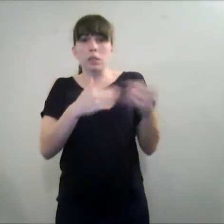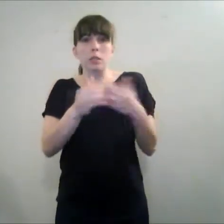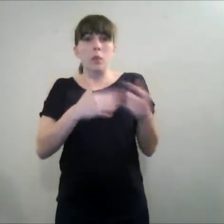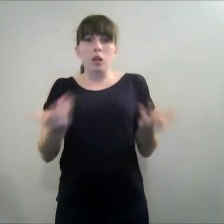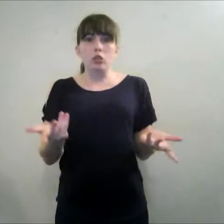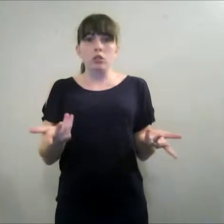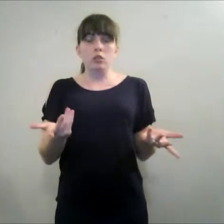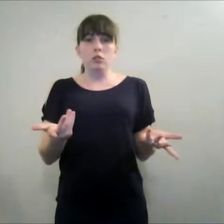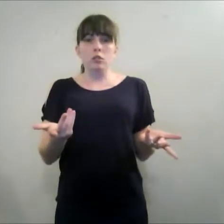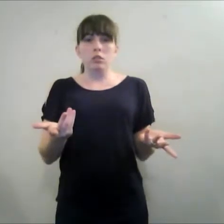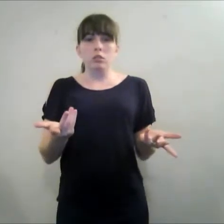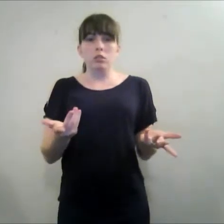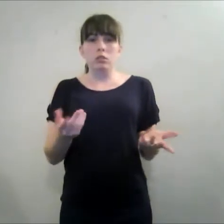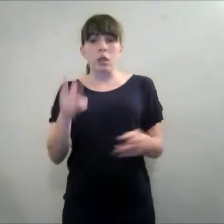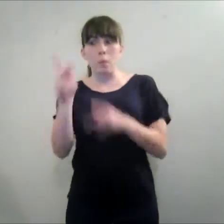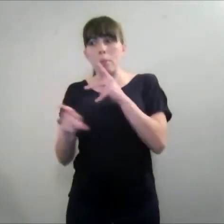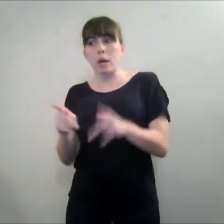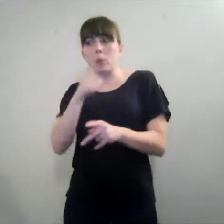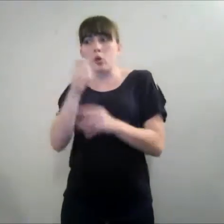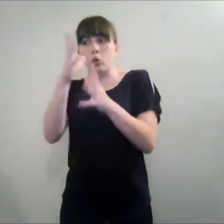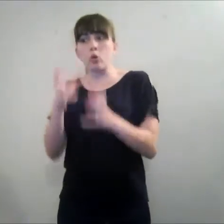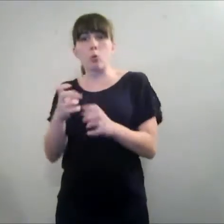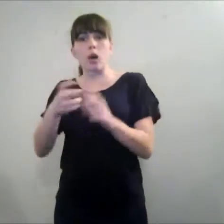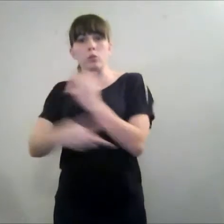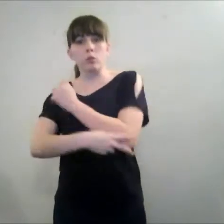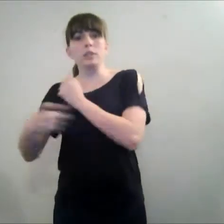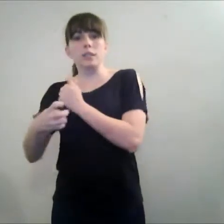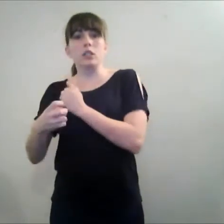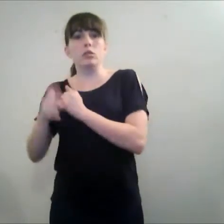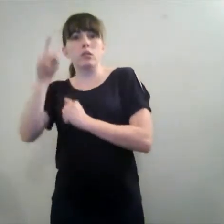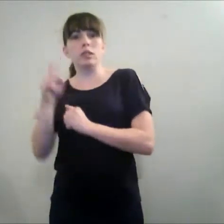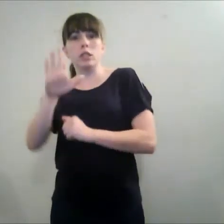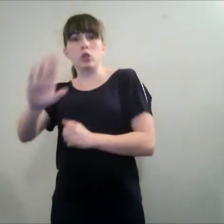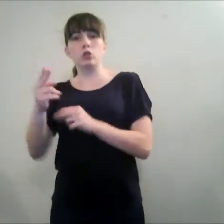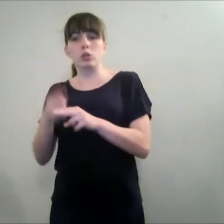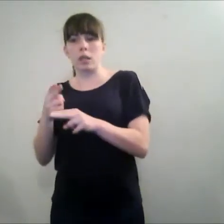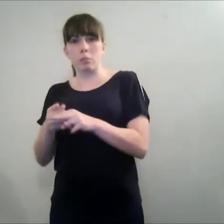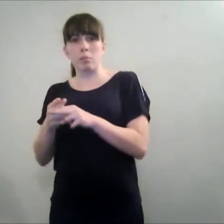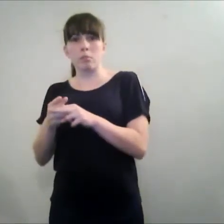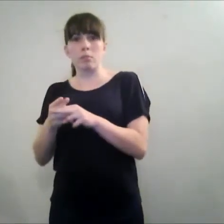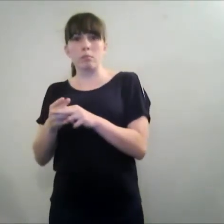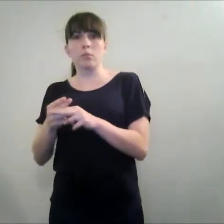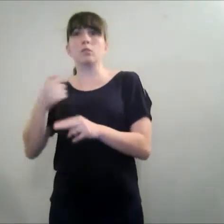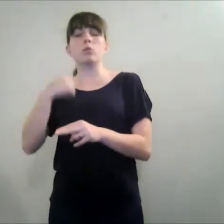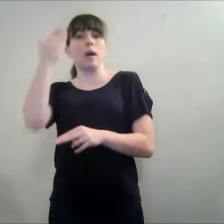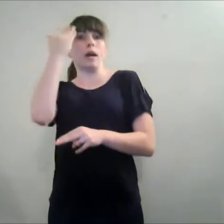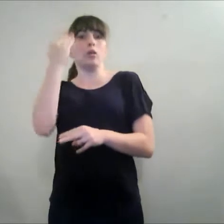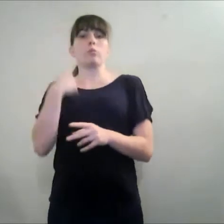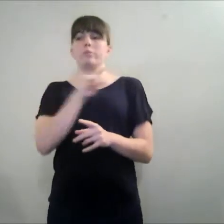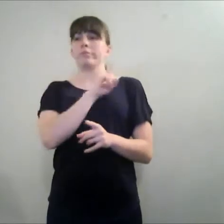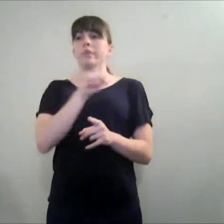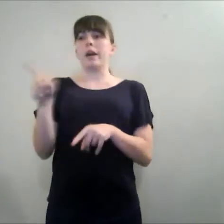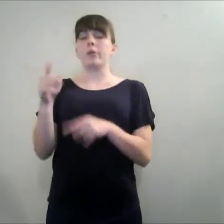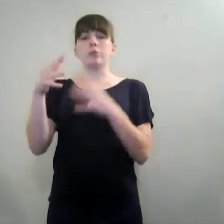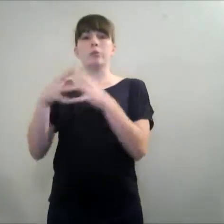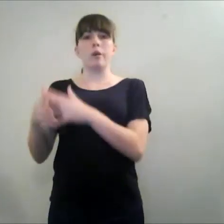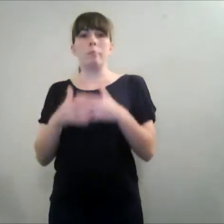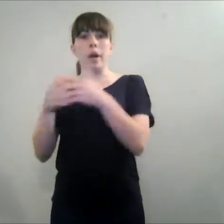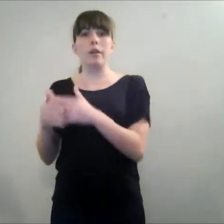write your name on the back is in America at the moment. Whenever I go to America and I have to pay with the mag stripe on the back of the card, I always sign it Carlos Tevez anyway, just as a